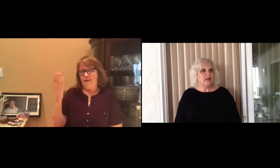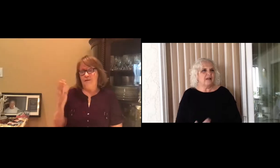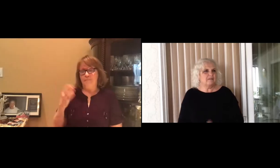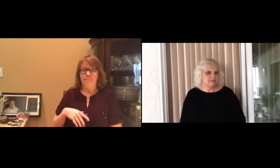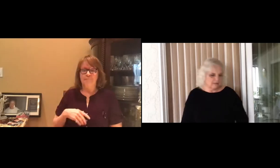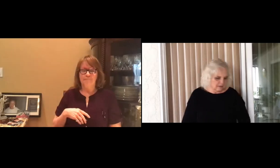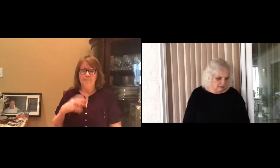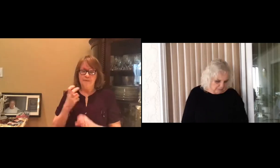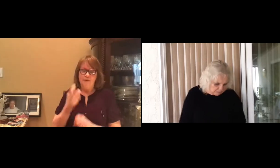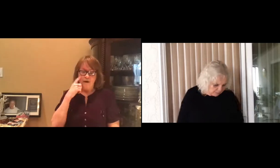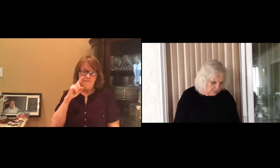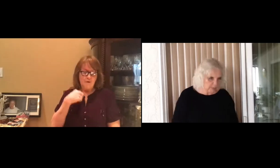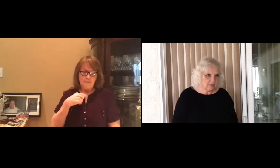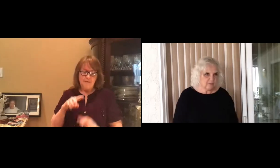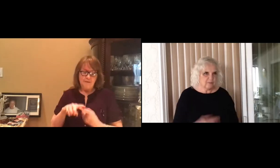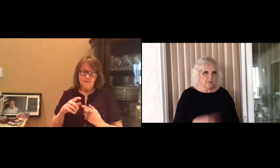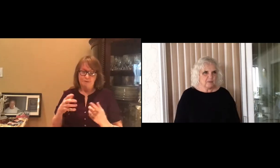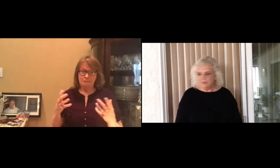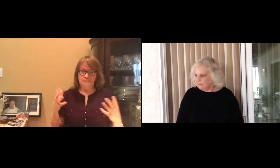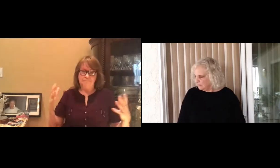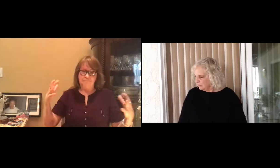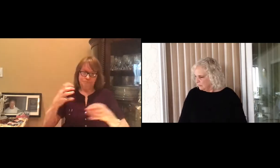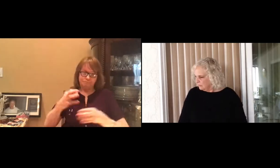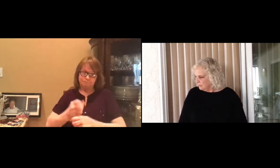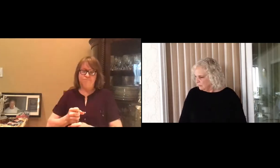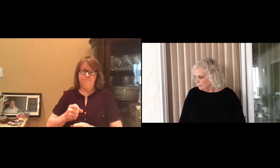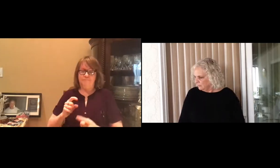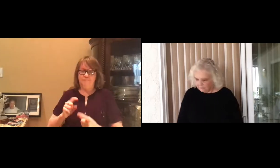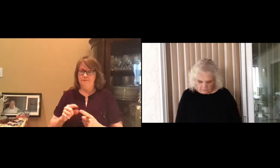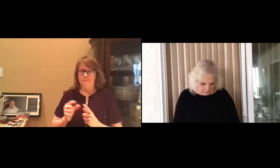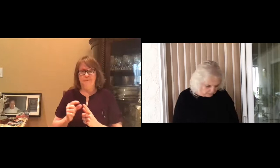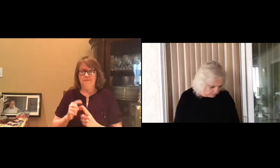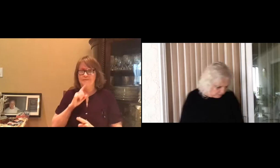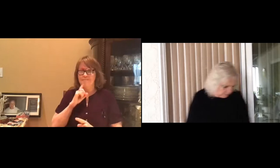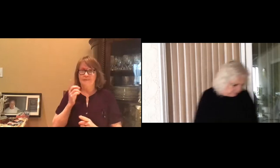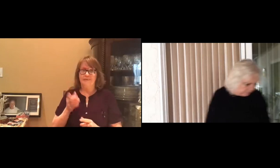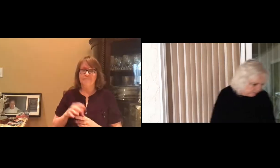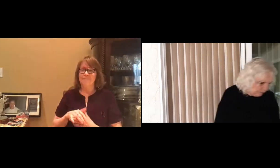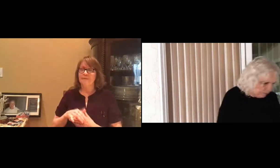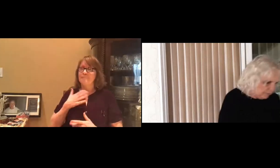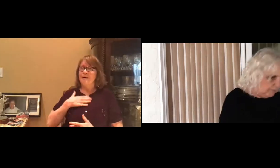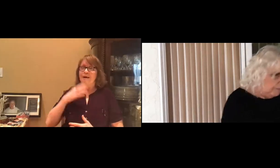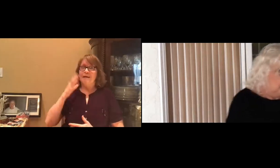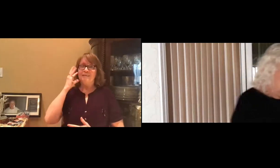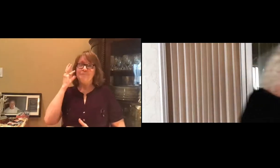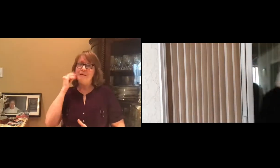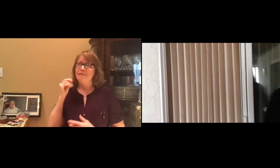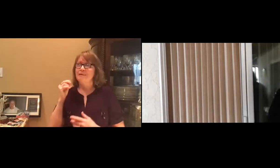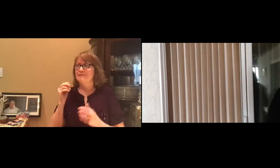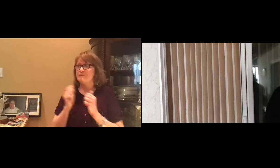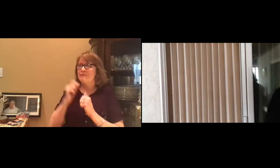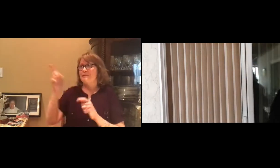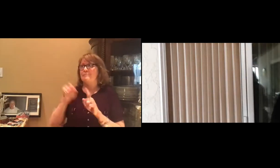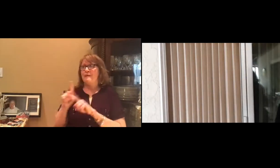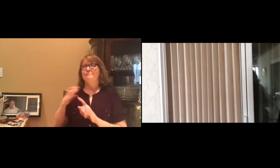all into words. My experience growing up with him as a father was